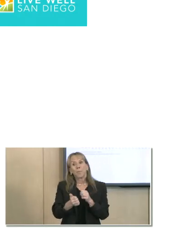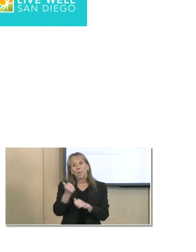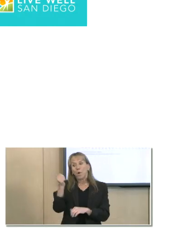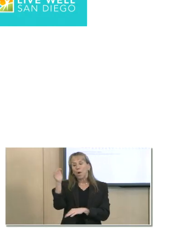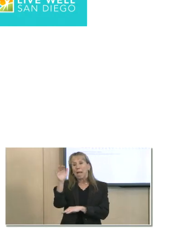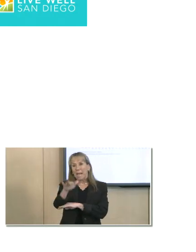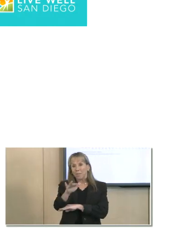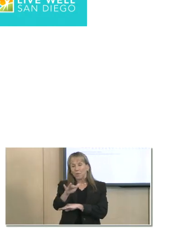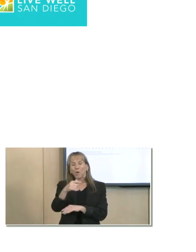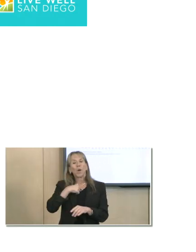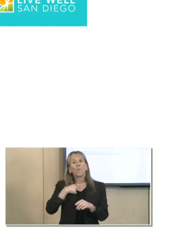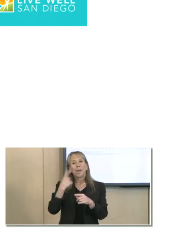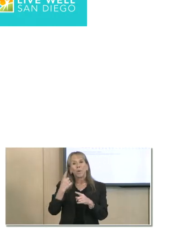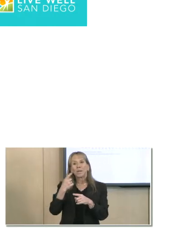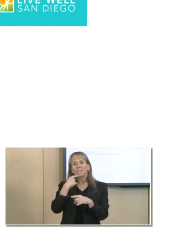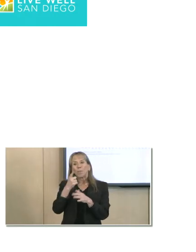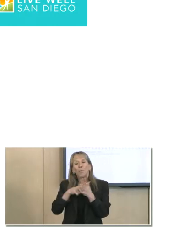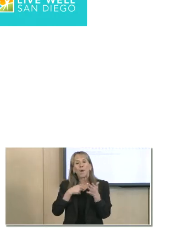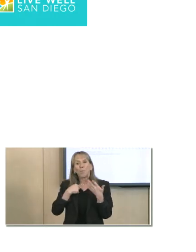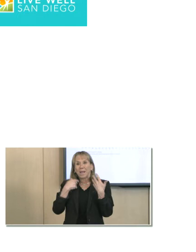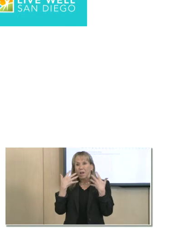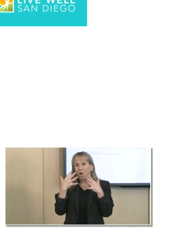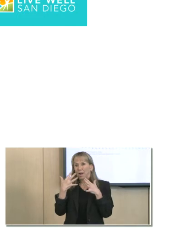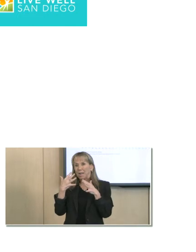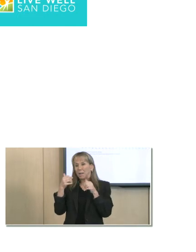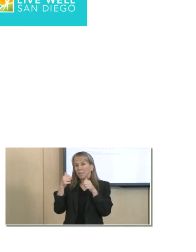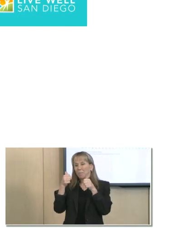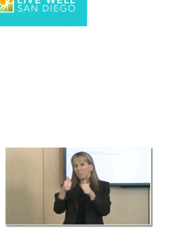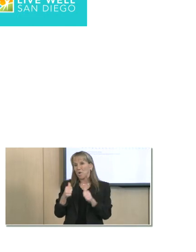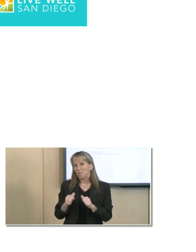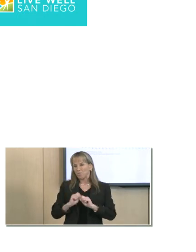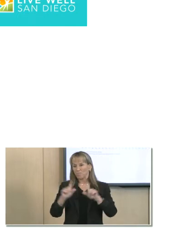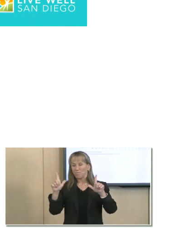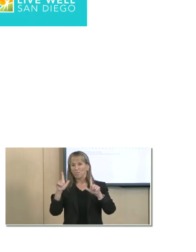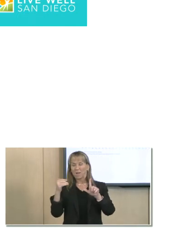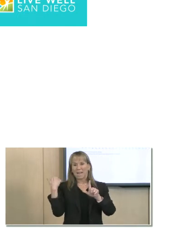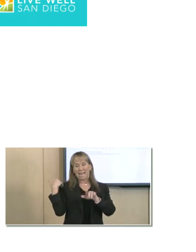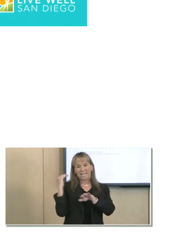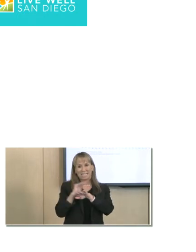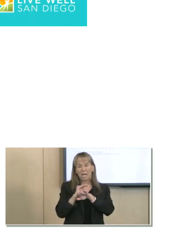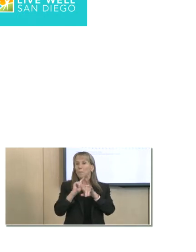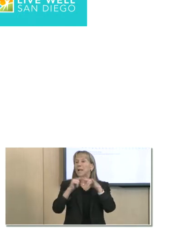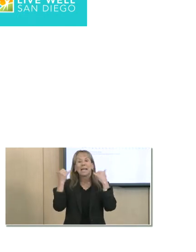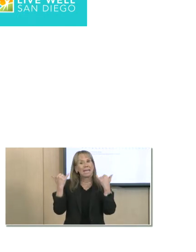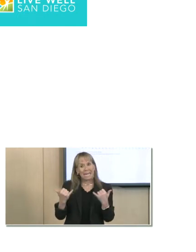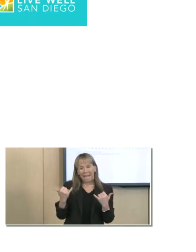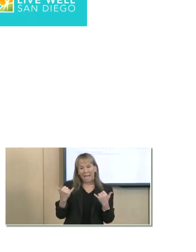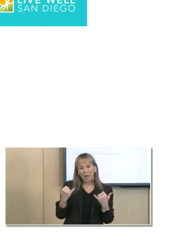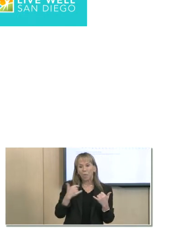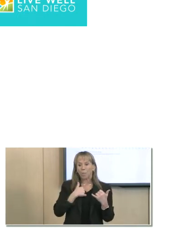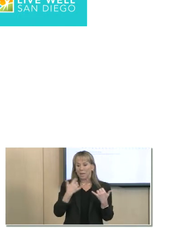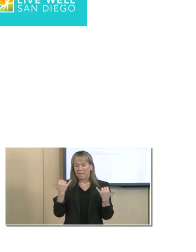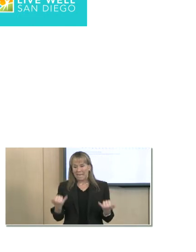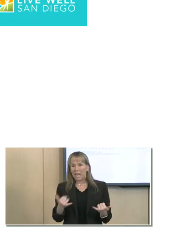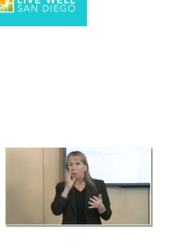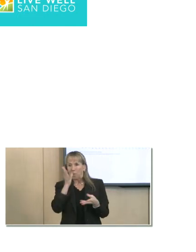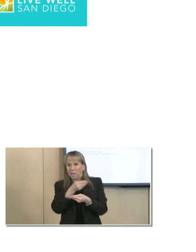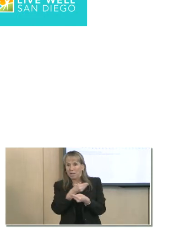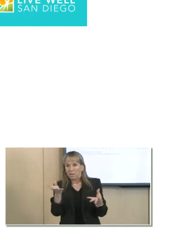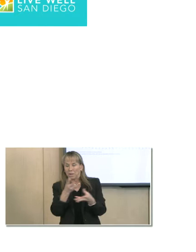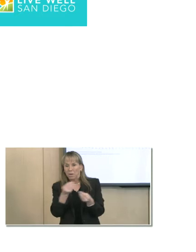night posted on the county website. Effective today, at these 2:30 briefings, we will be providing you the